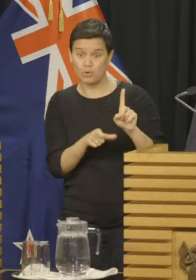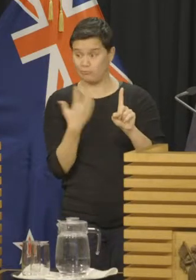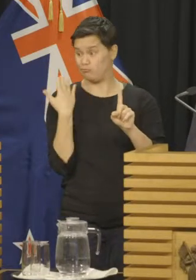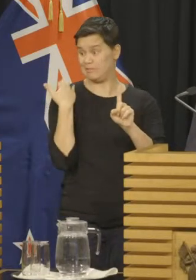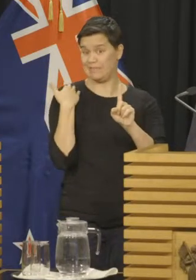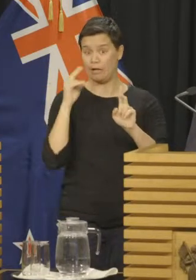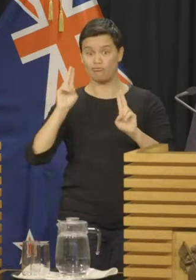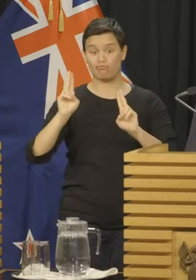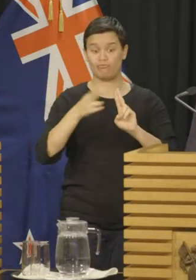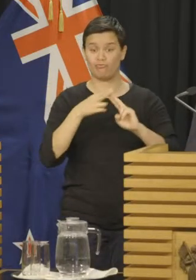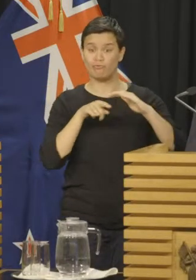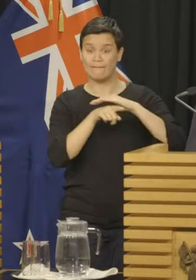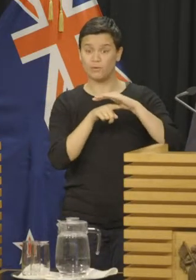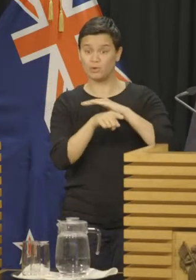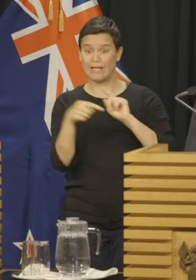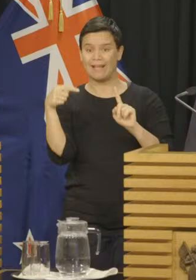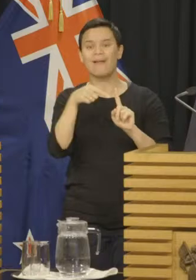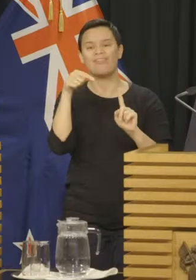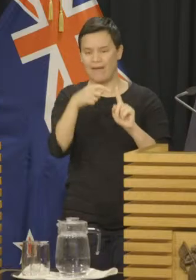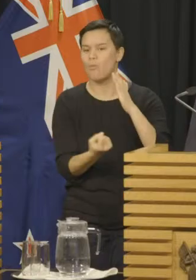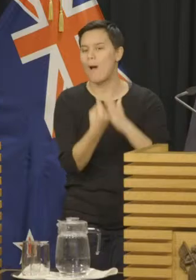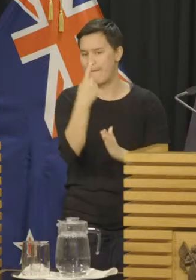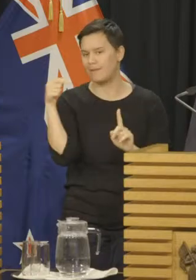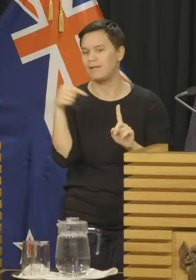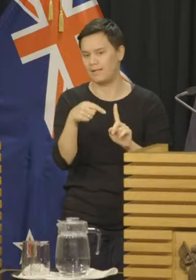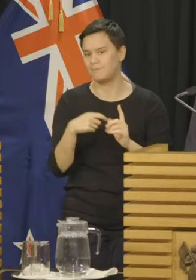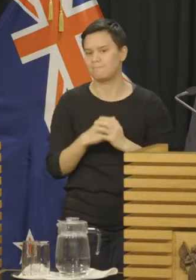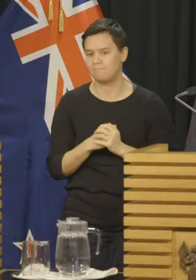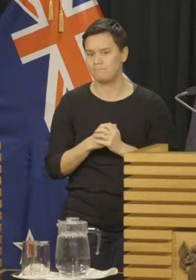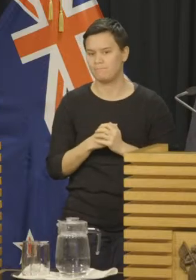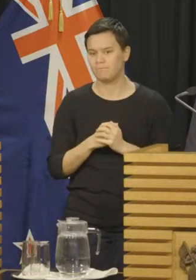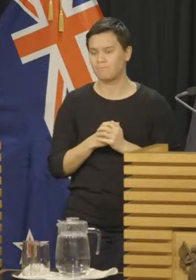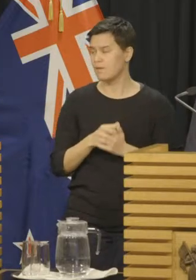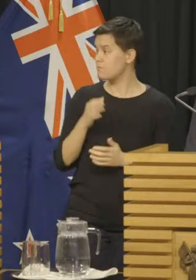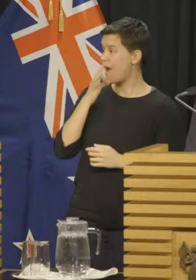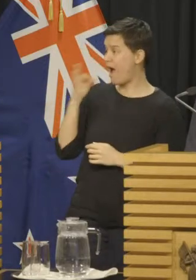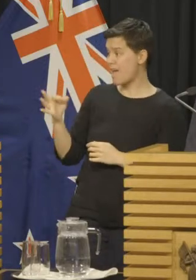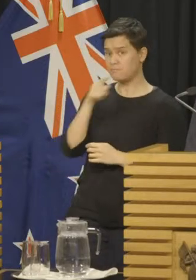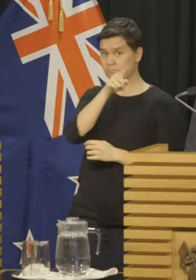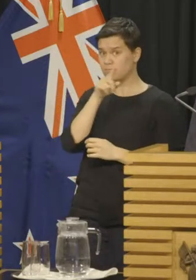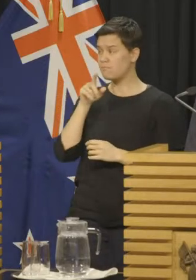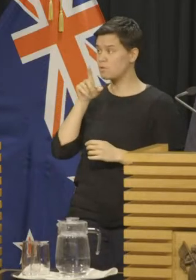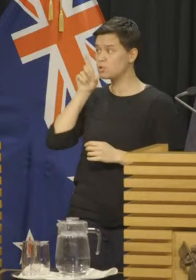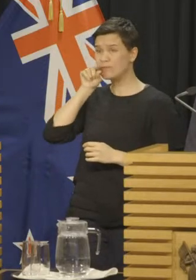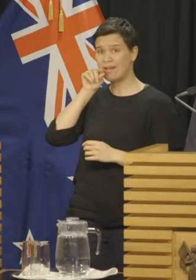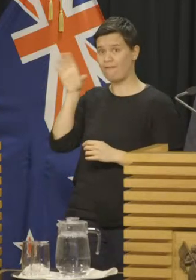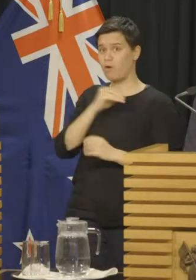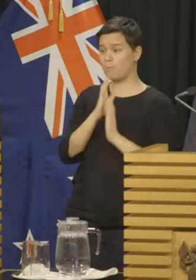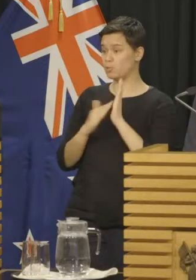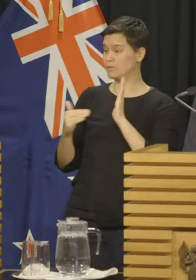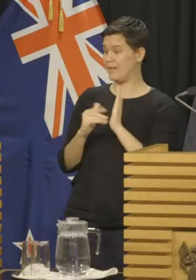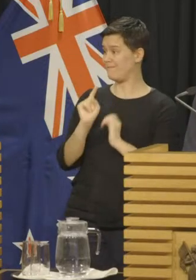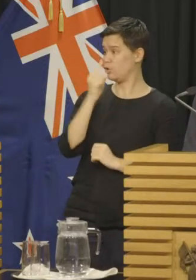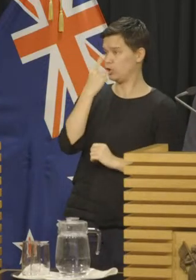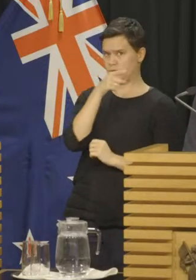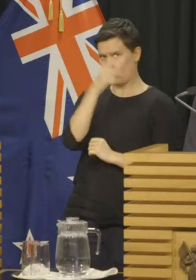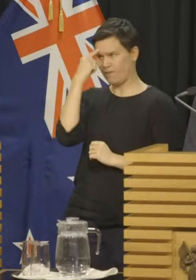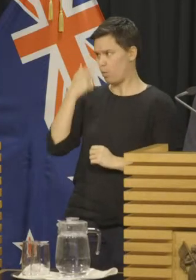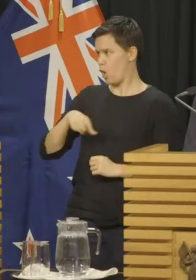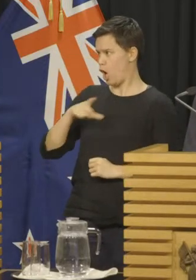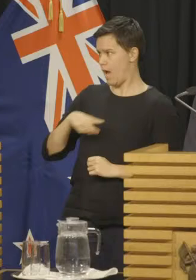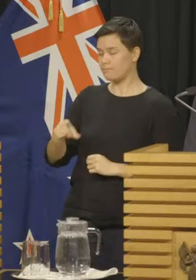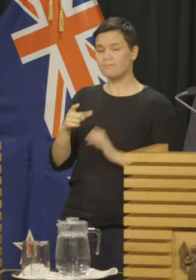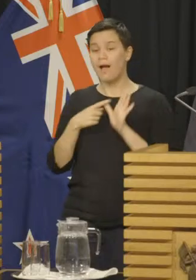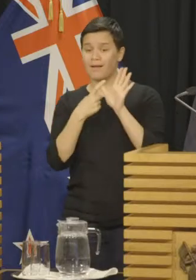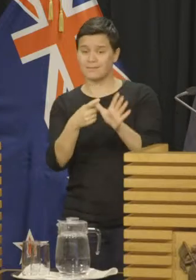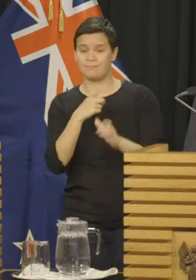the rhetoric behind the statement that New Zealand that it's election year? Yeah. Why did a release